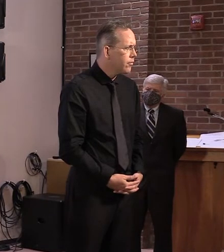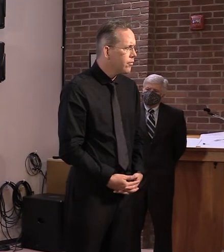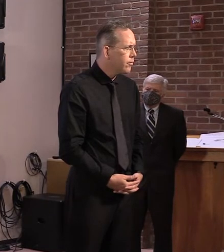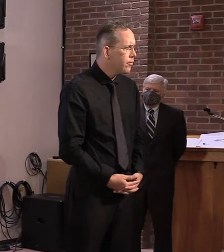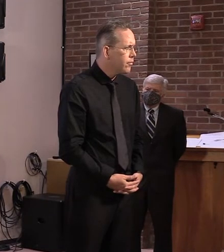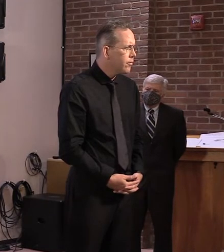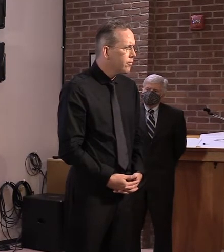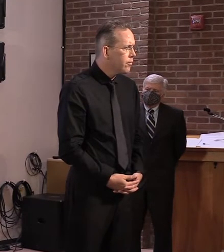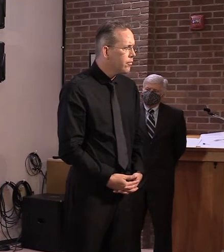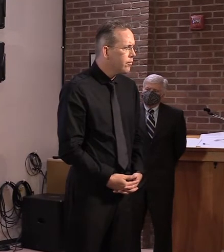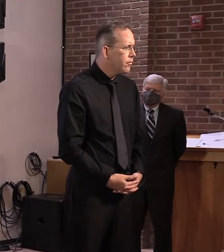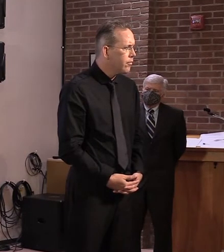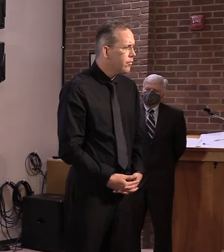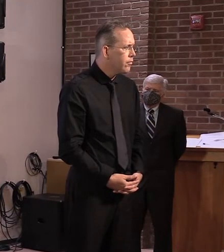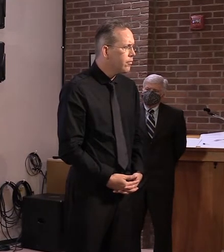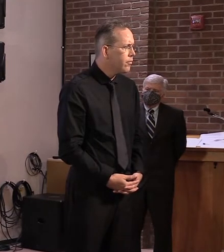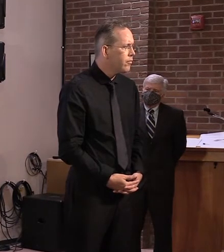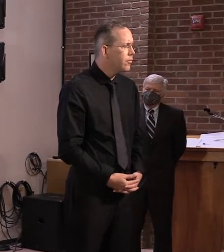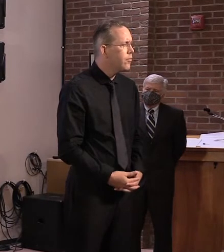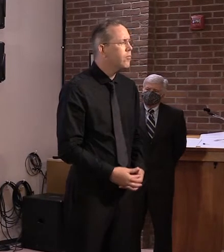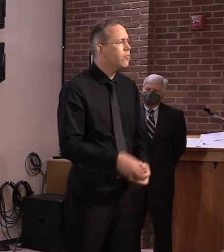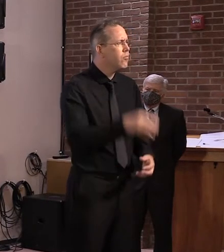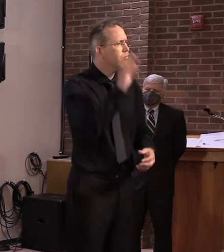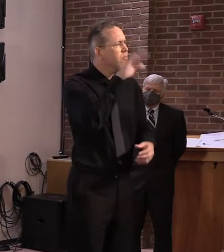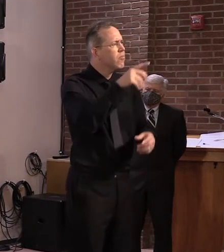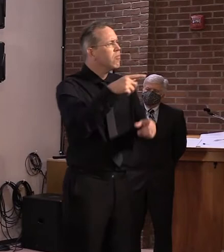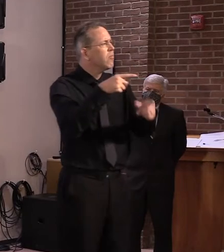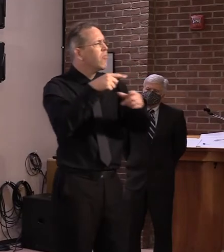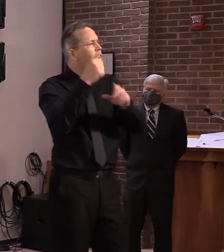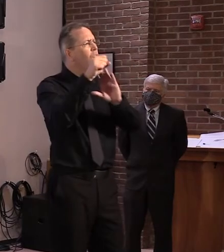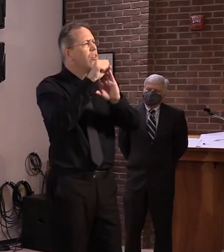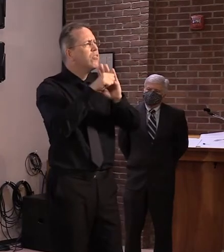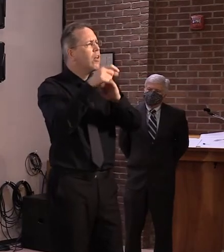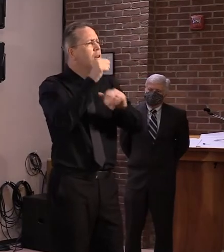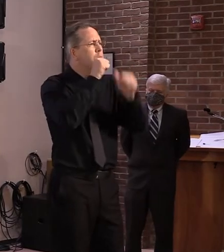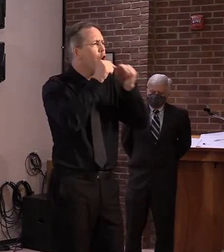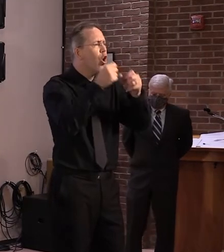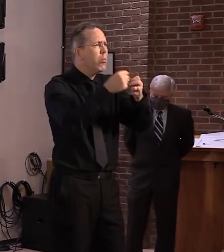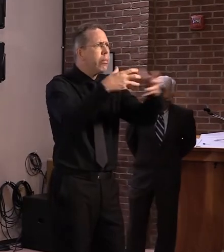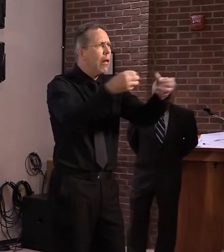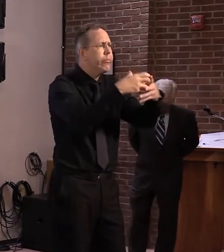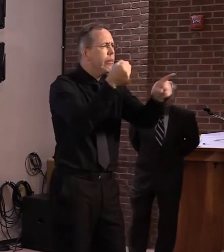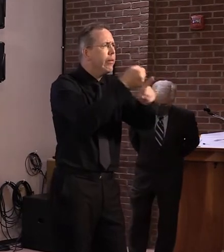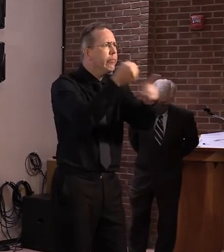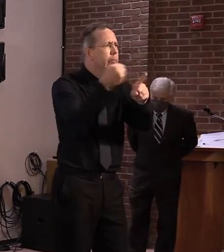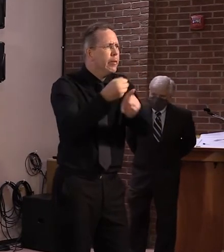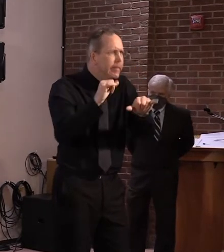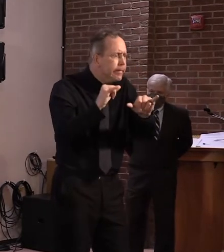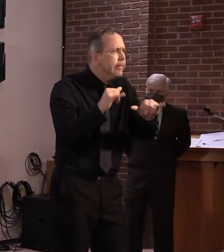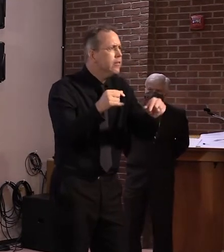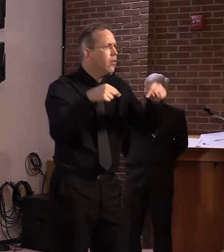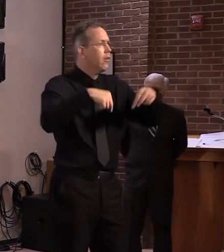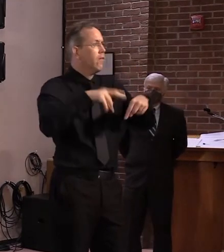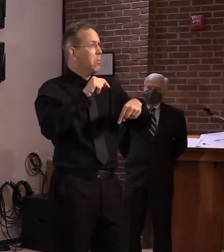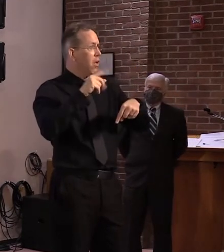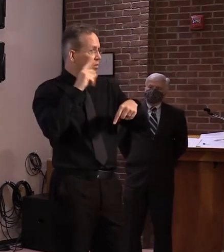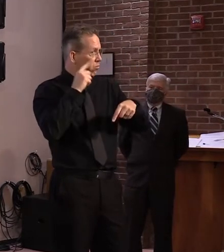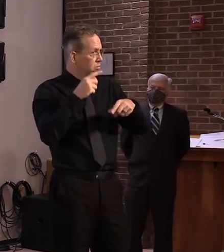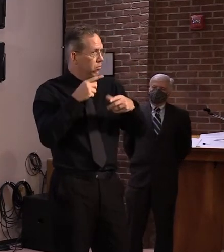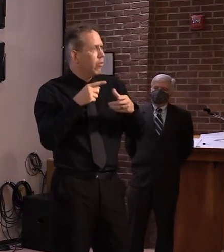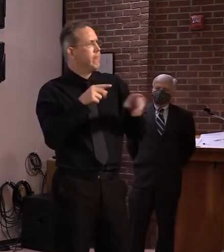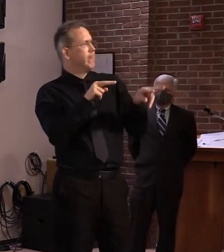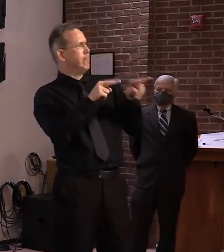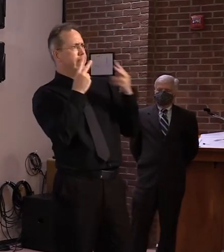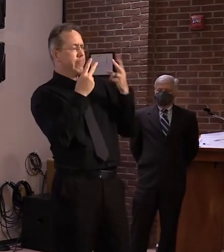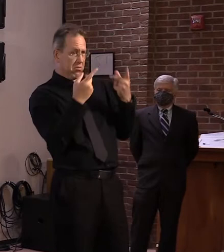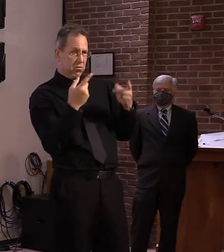in Vermont for those settings, that you are in fact so confident that Vermont's got it right. Yeah, I'll ask